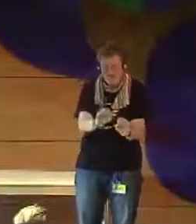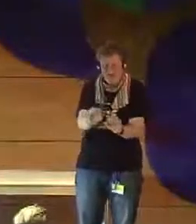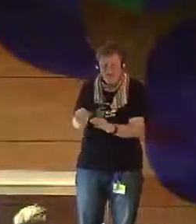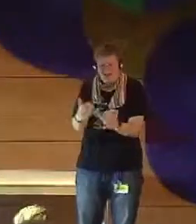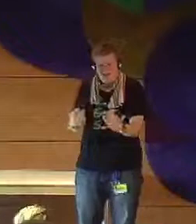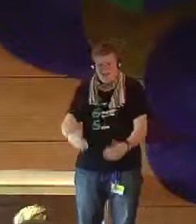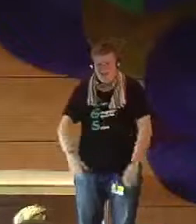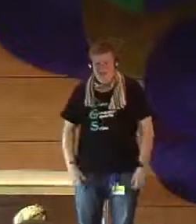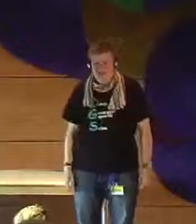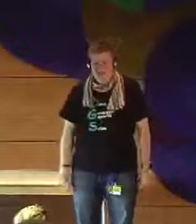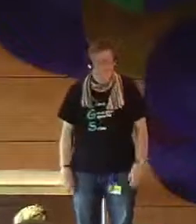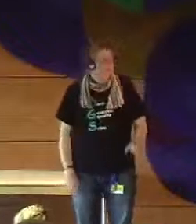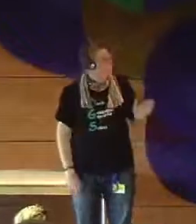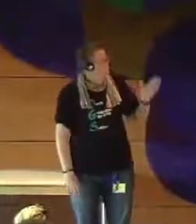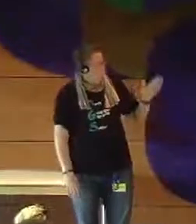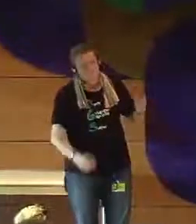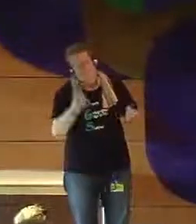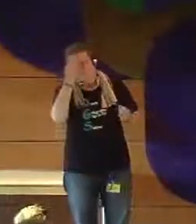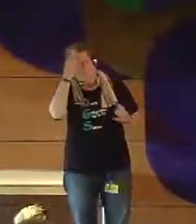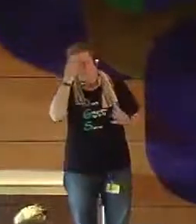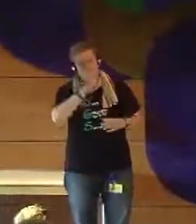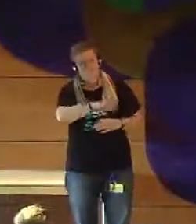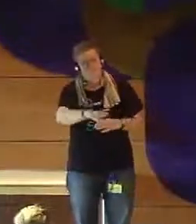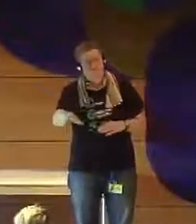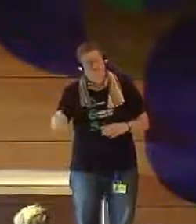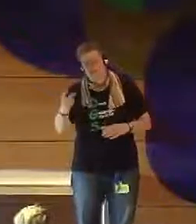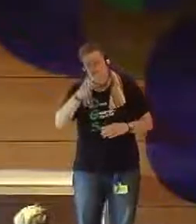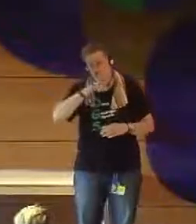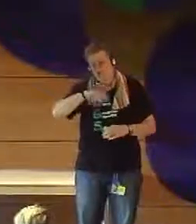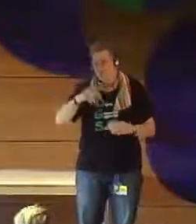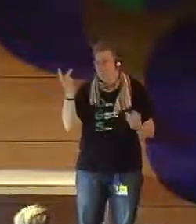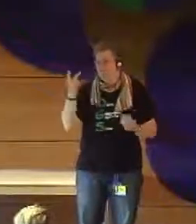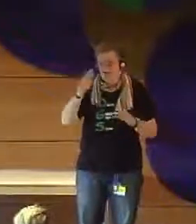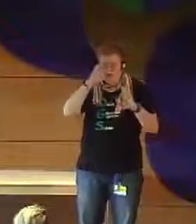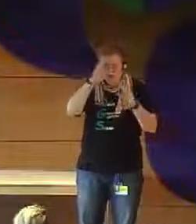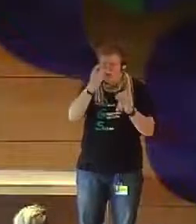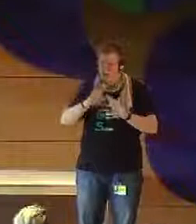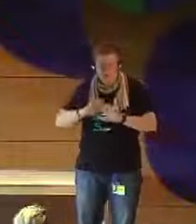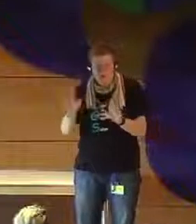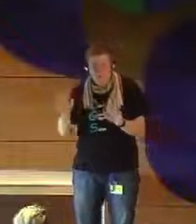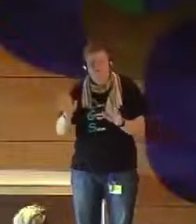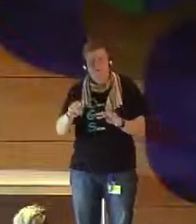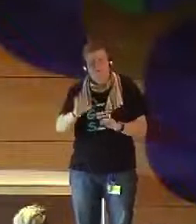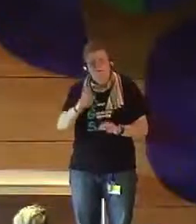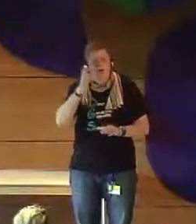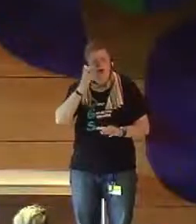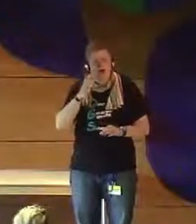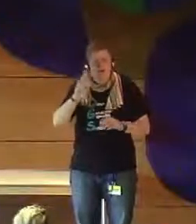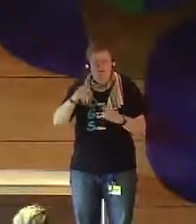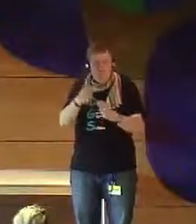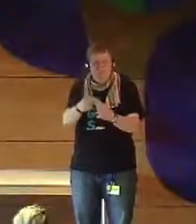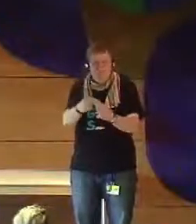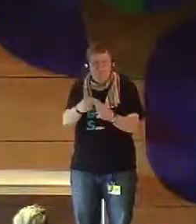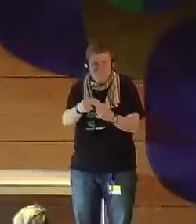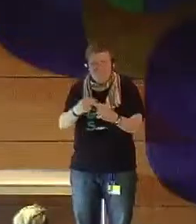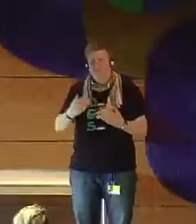actually, as it happens, I've co-written a sex education manual for boys and for girls. I don't receive